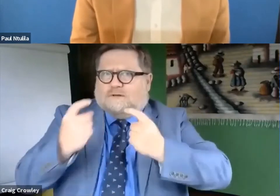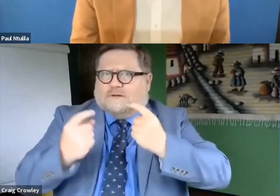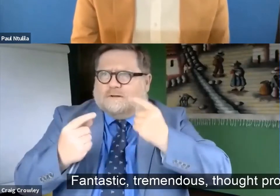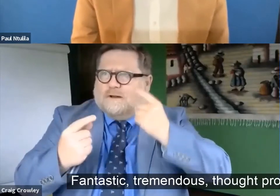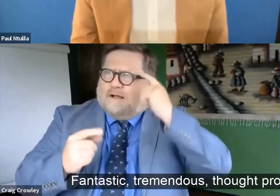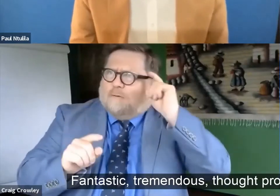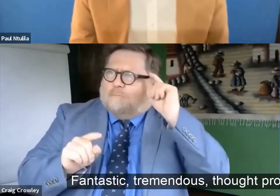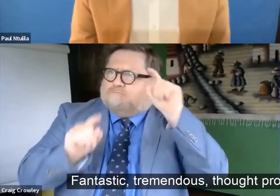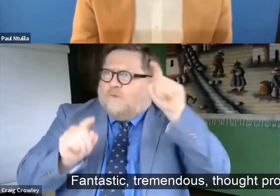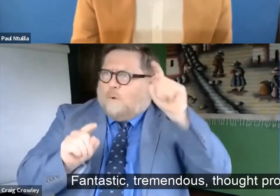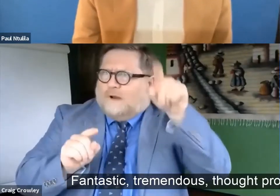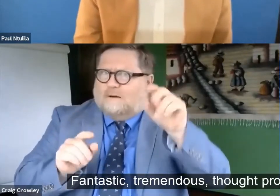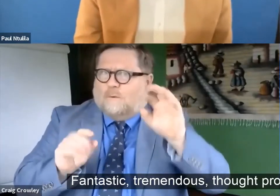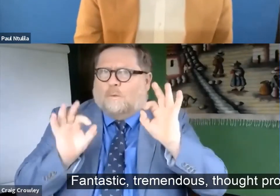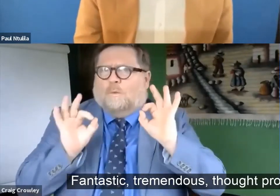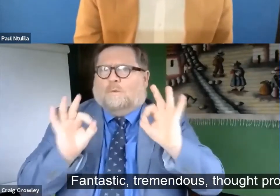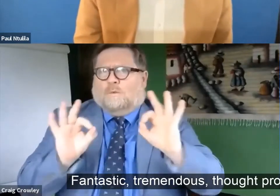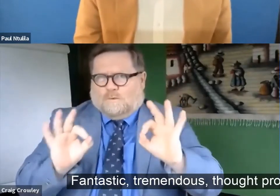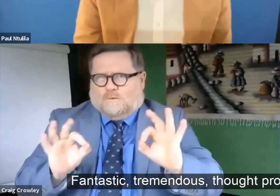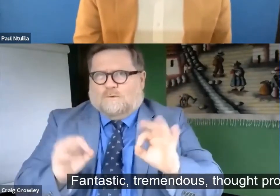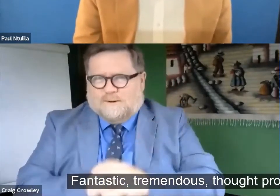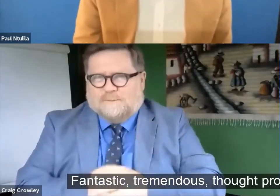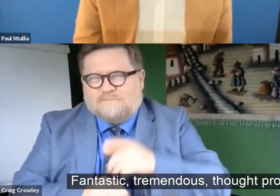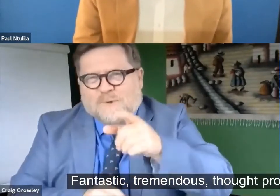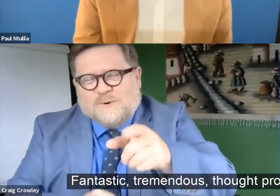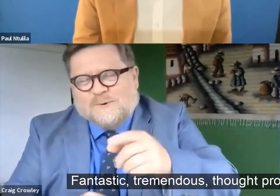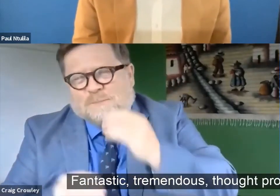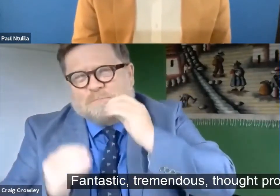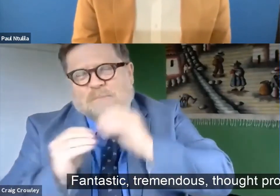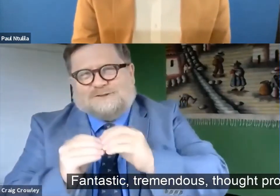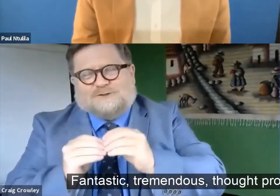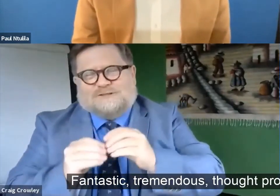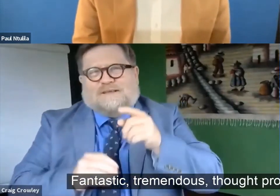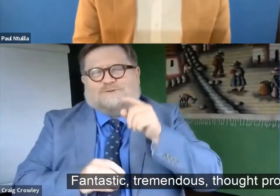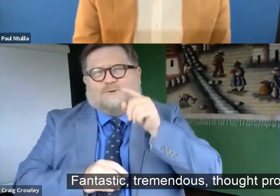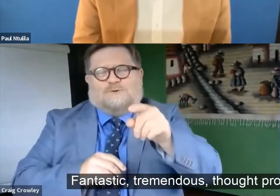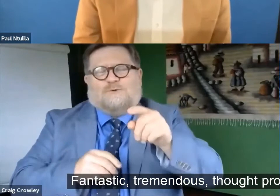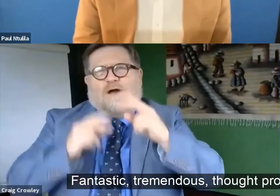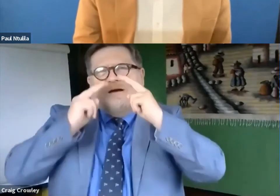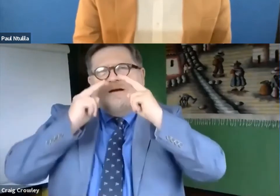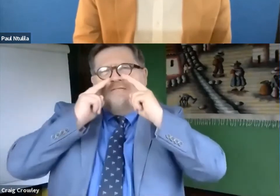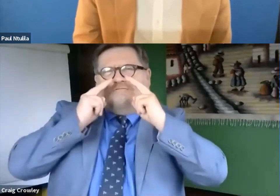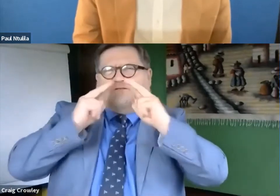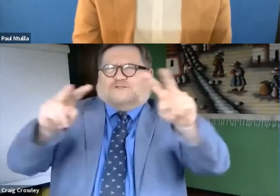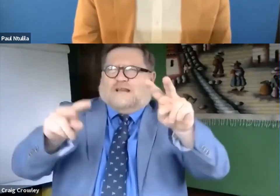Fantastic, tremendous, thought-provoking. It really was top notch.